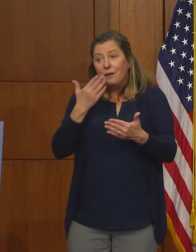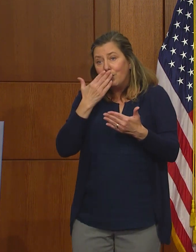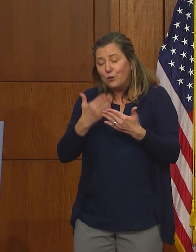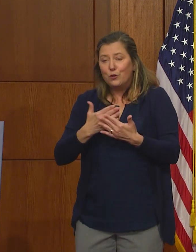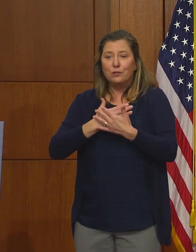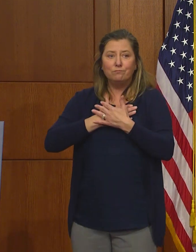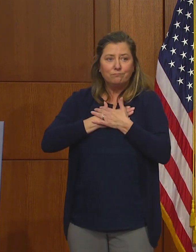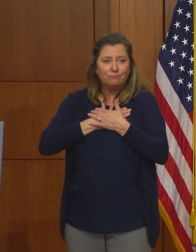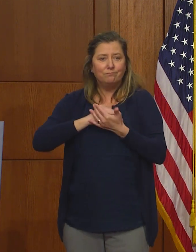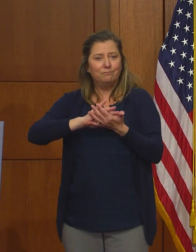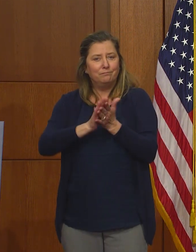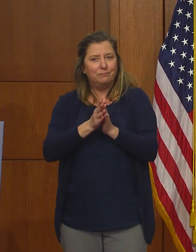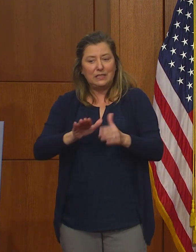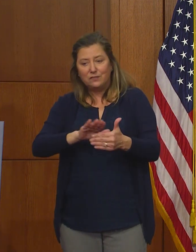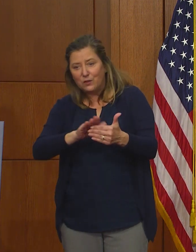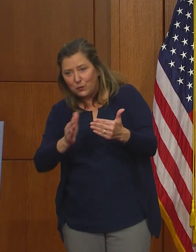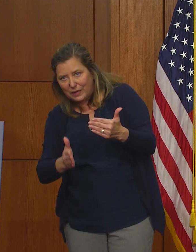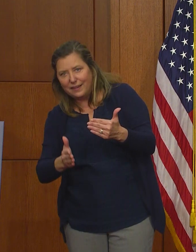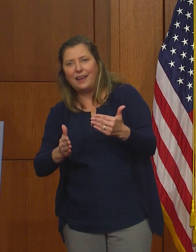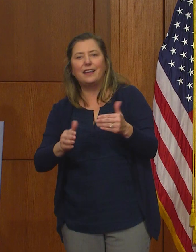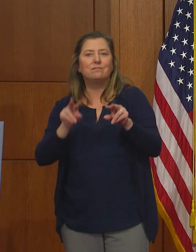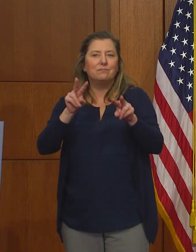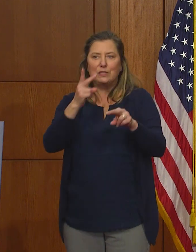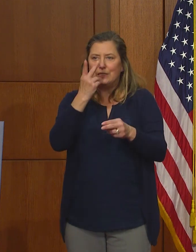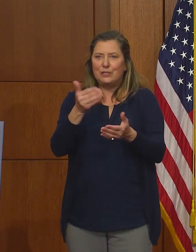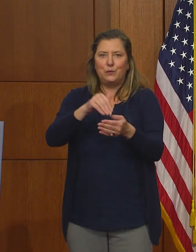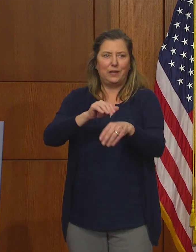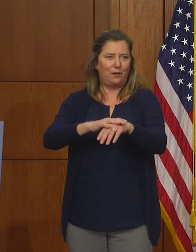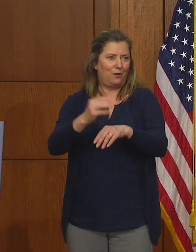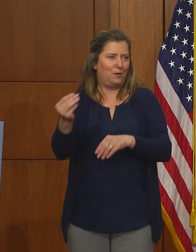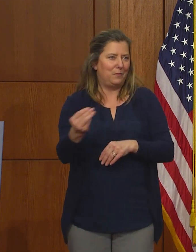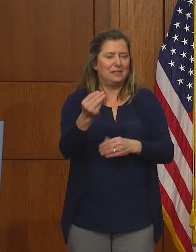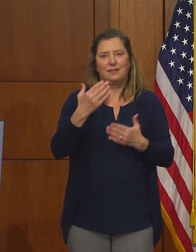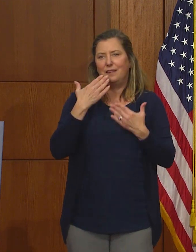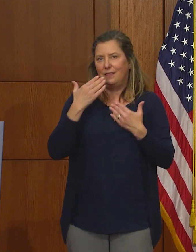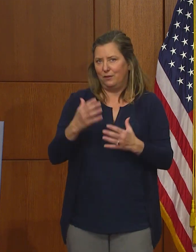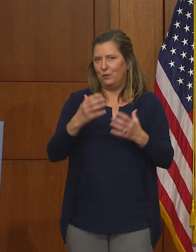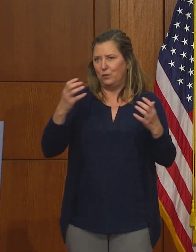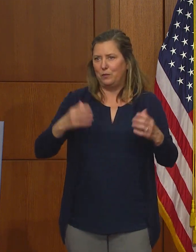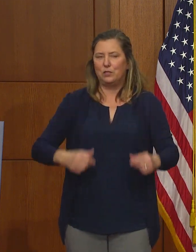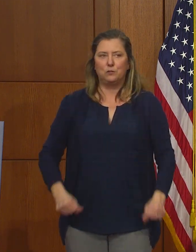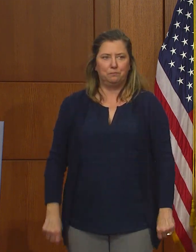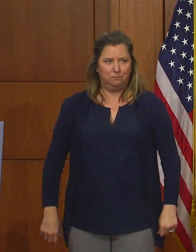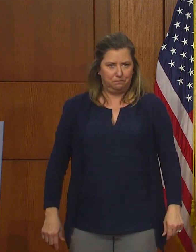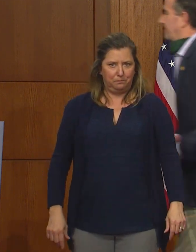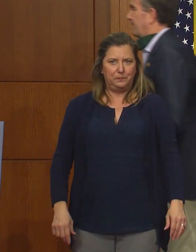and restful weekend, and we will look forward to being with you on Monday. Thank you all so much.